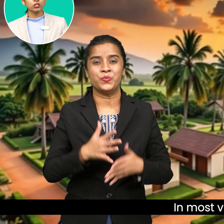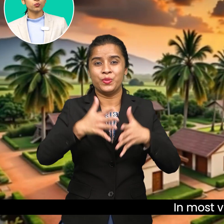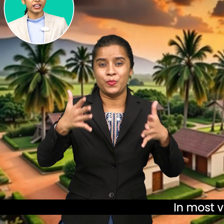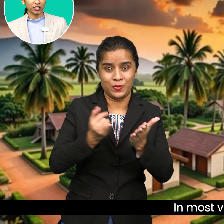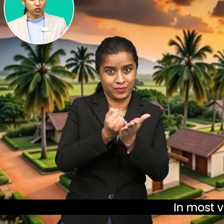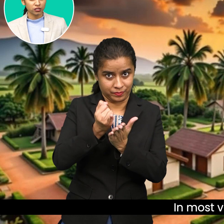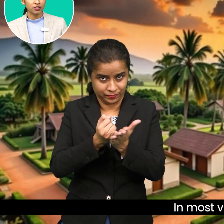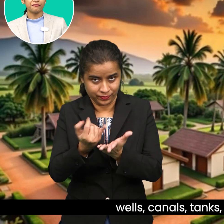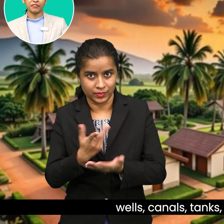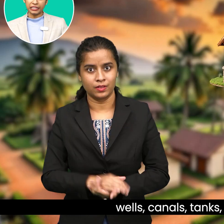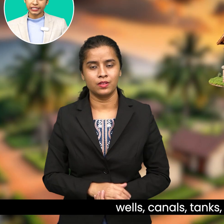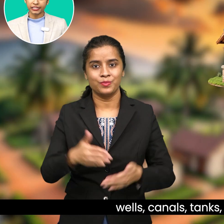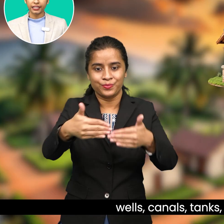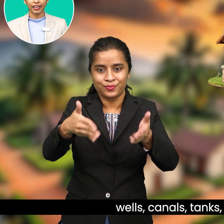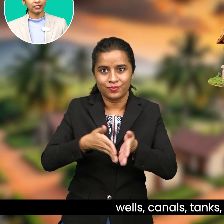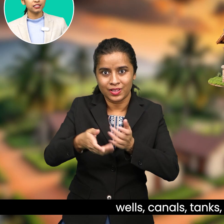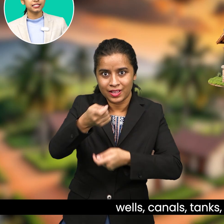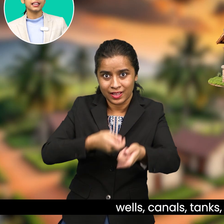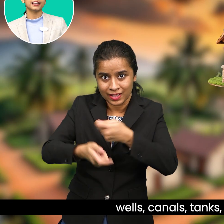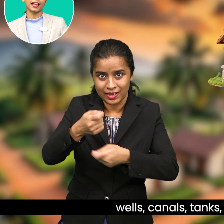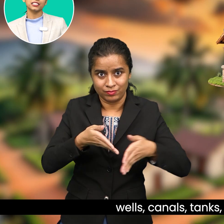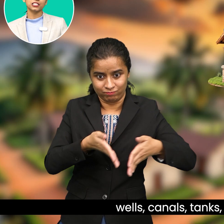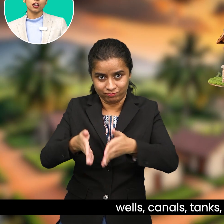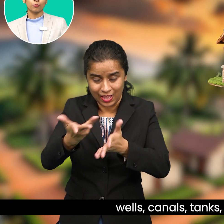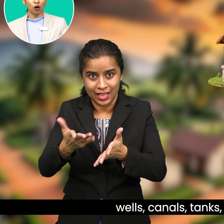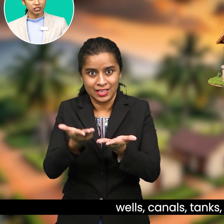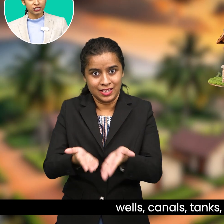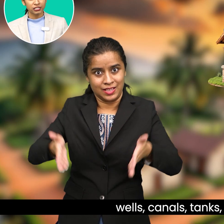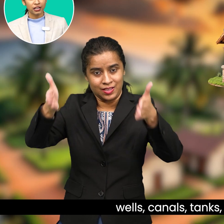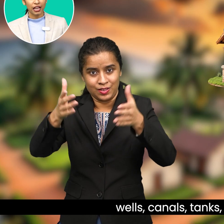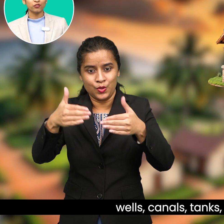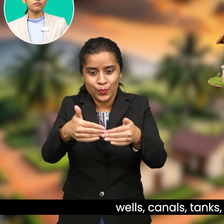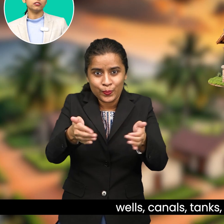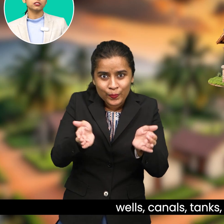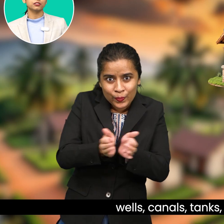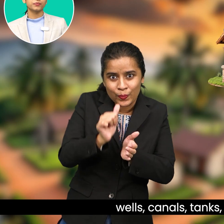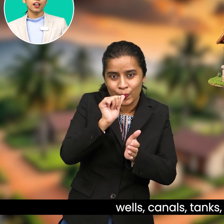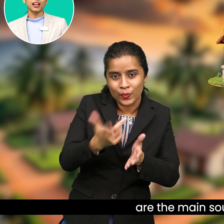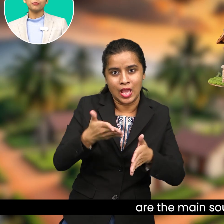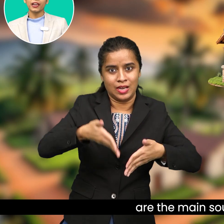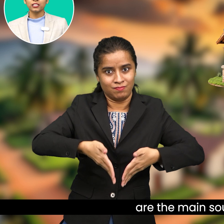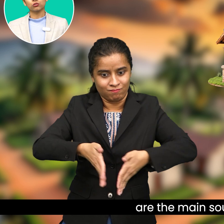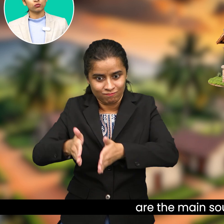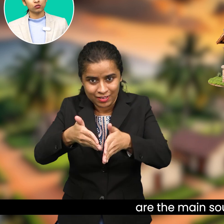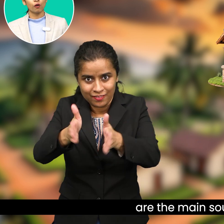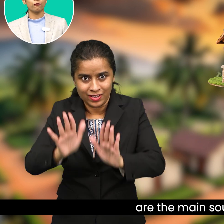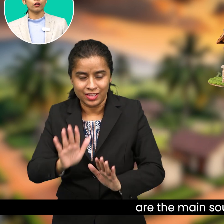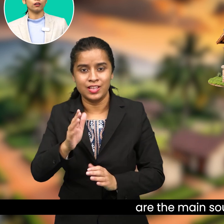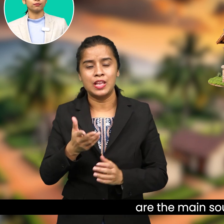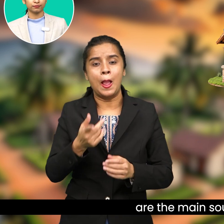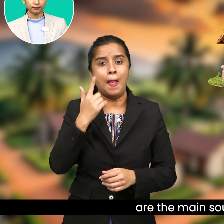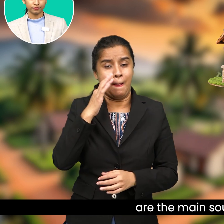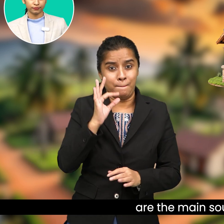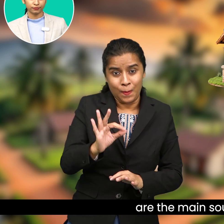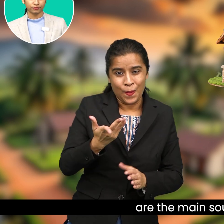In most villages, wells, canals, tanks, ponds, and rivers are the main sources of